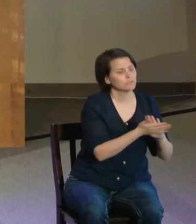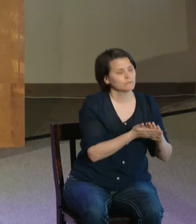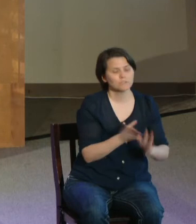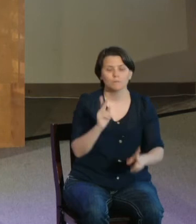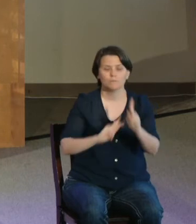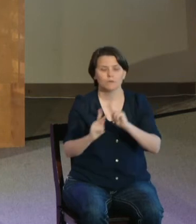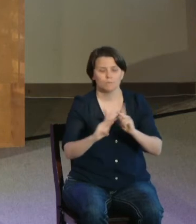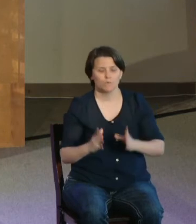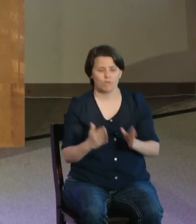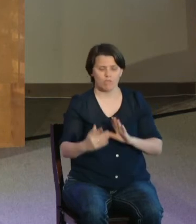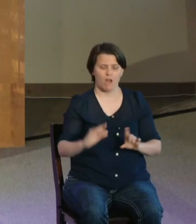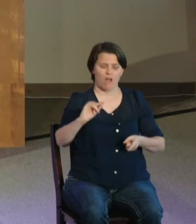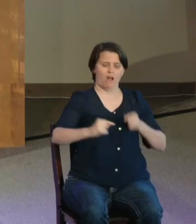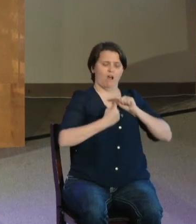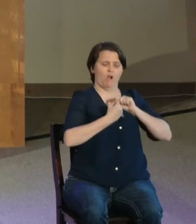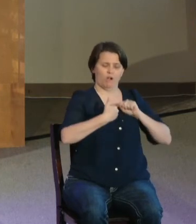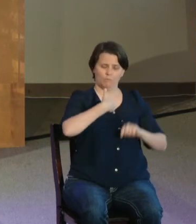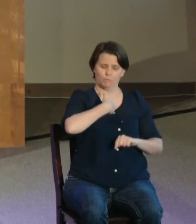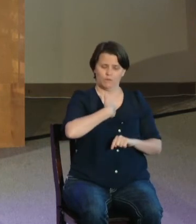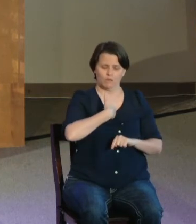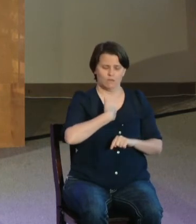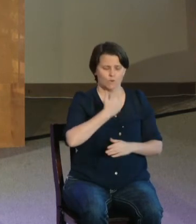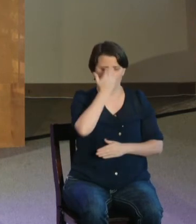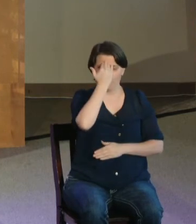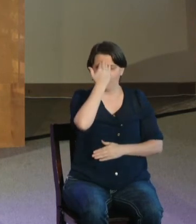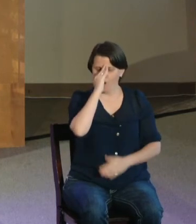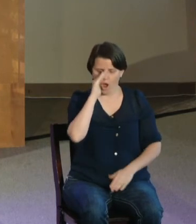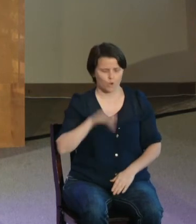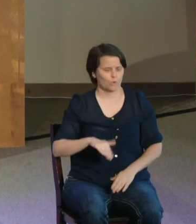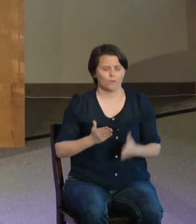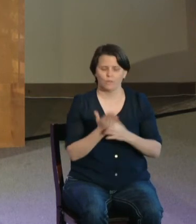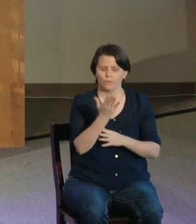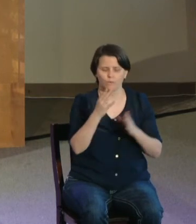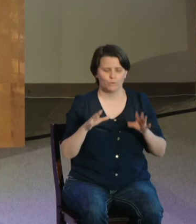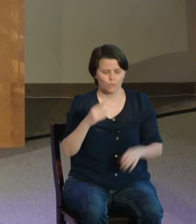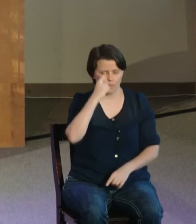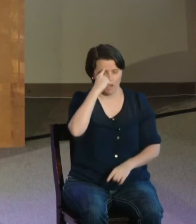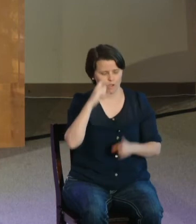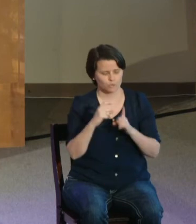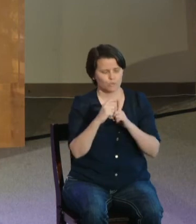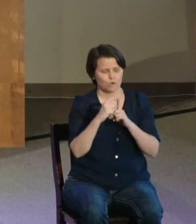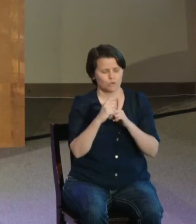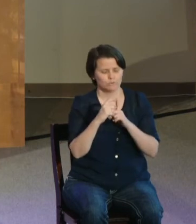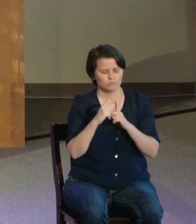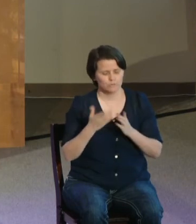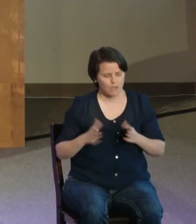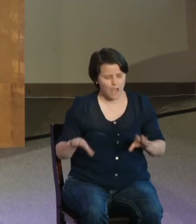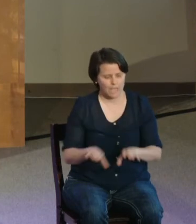harm, knowingly or unknowingly, through their thoughts, words, and actions, I offer my